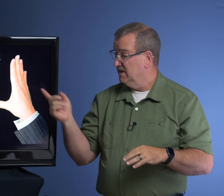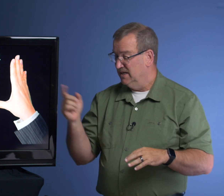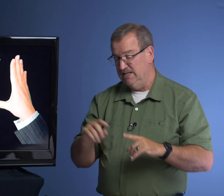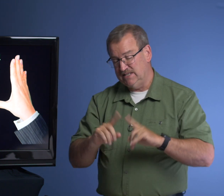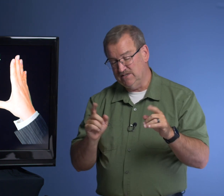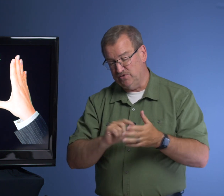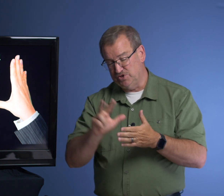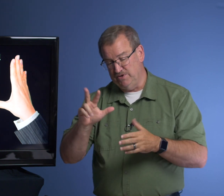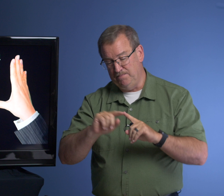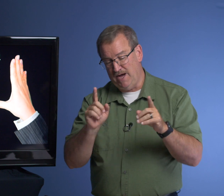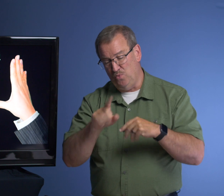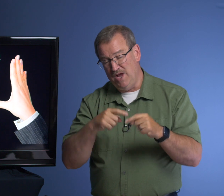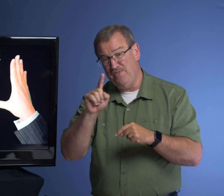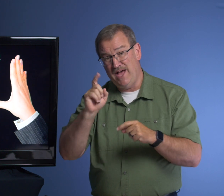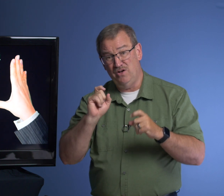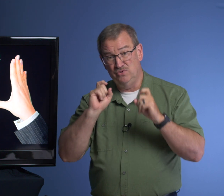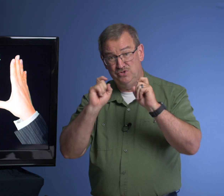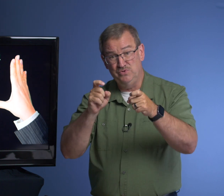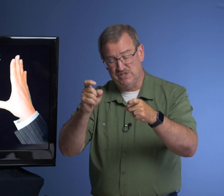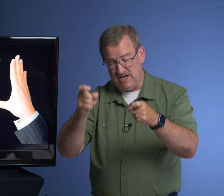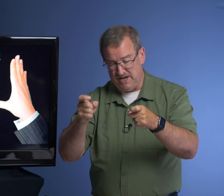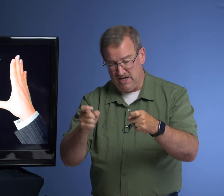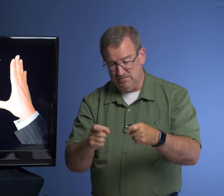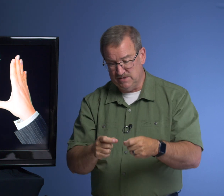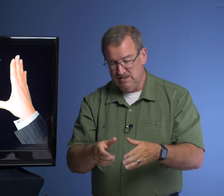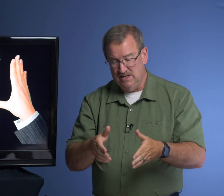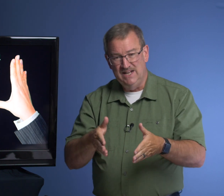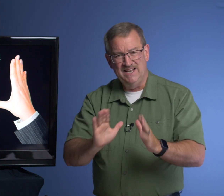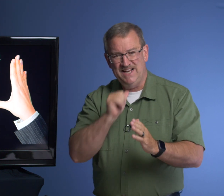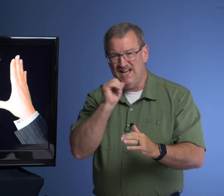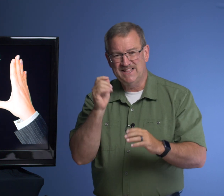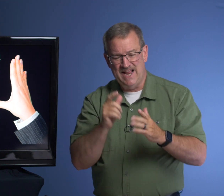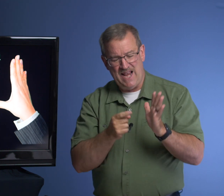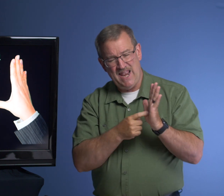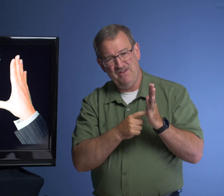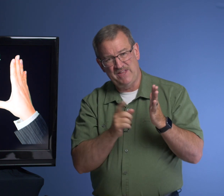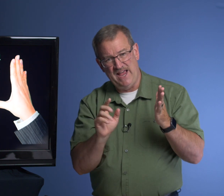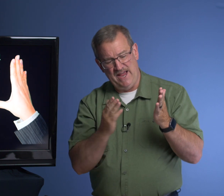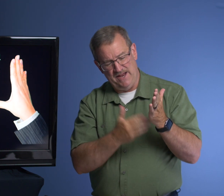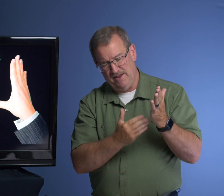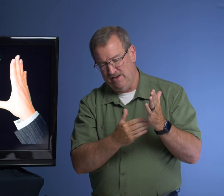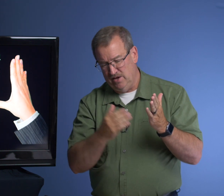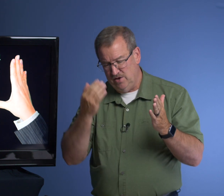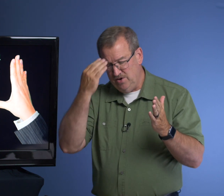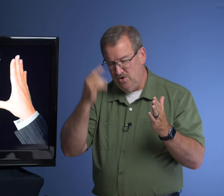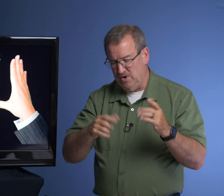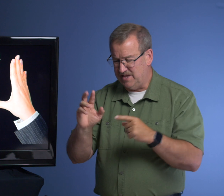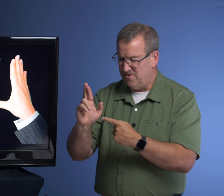He says, verse 3, but when thou doest thine alms, let not thy left hand know what thy